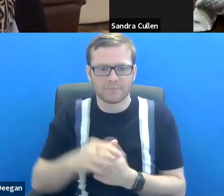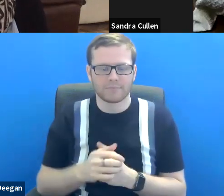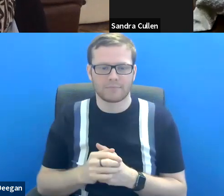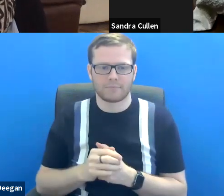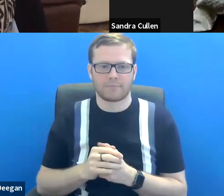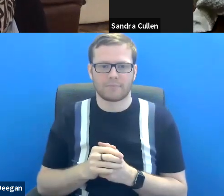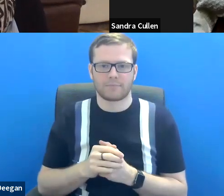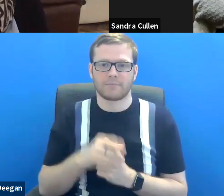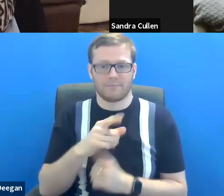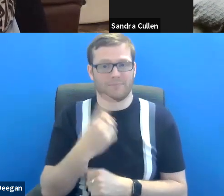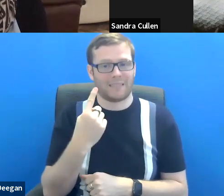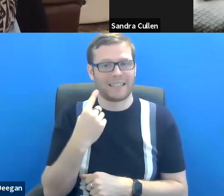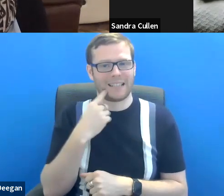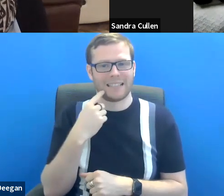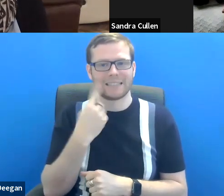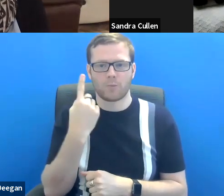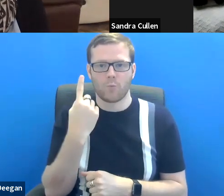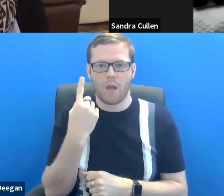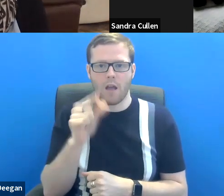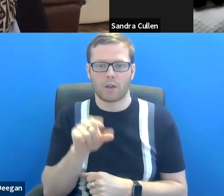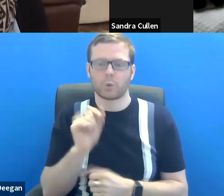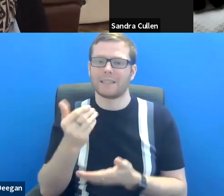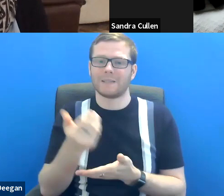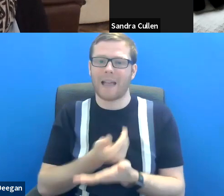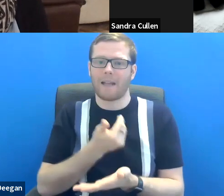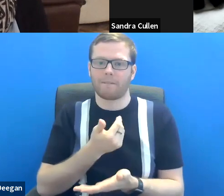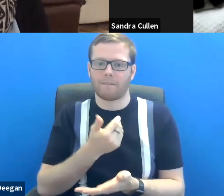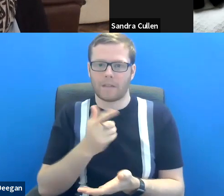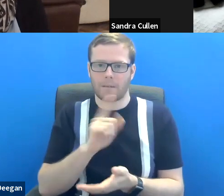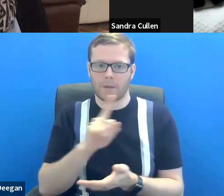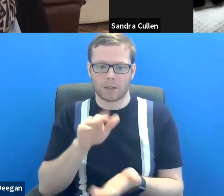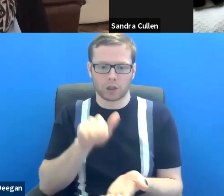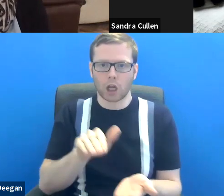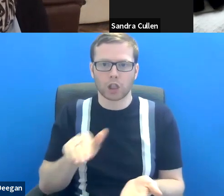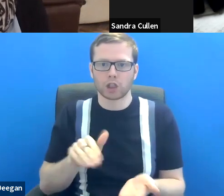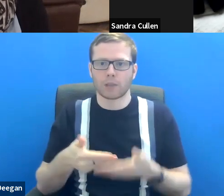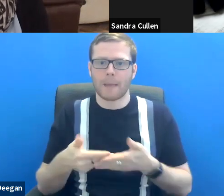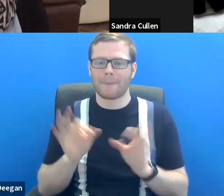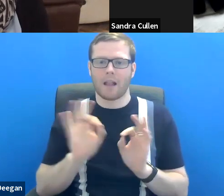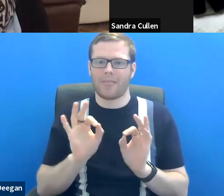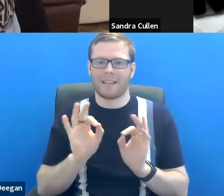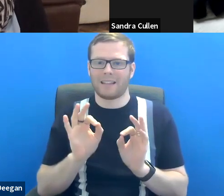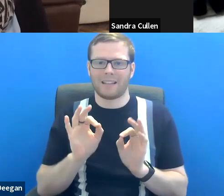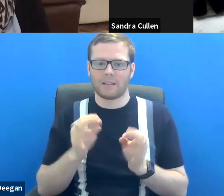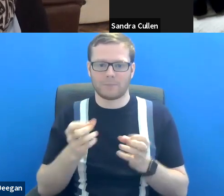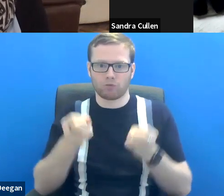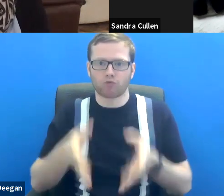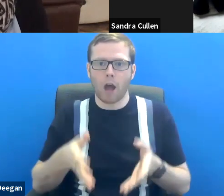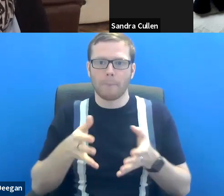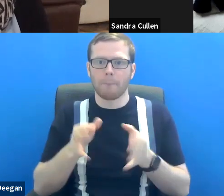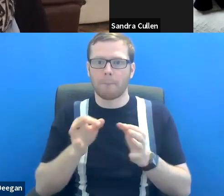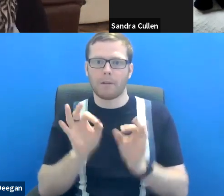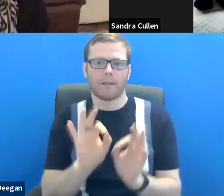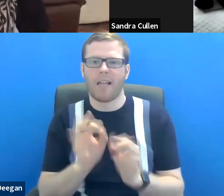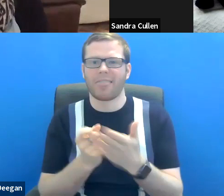So that's one easy way, and it's quite safe because obviously they're not touching the baby. So they're not going to be dropping the baby or anything like